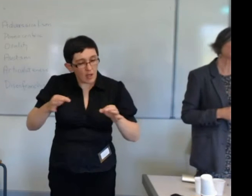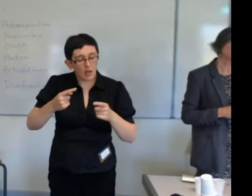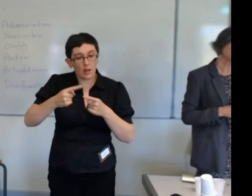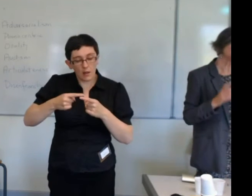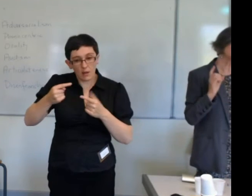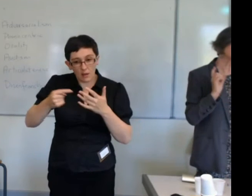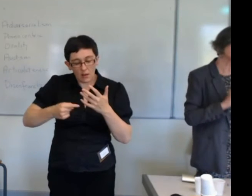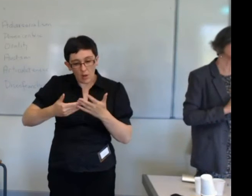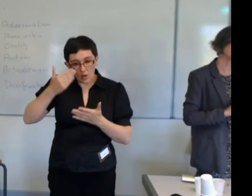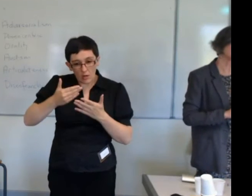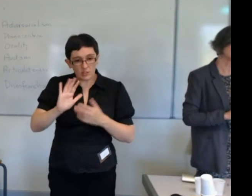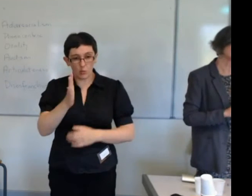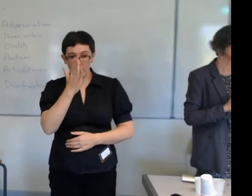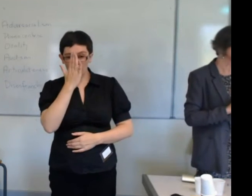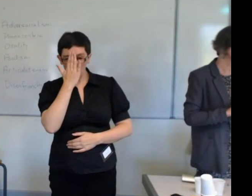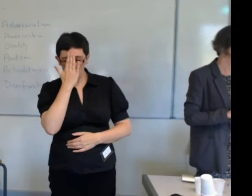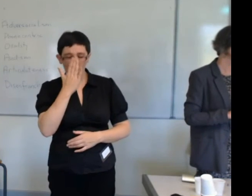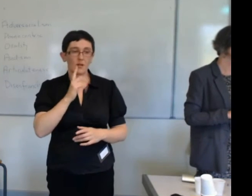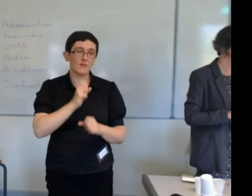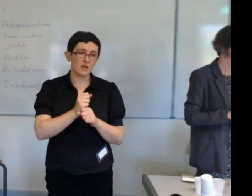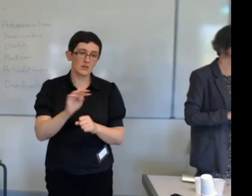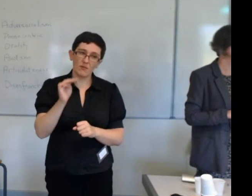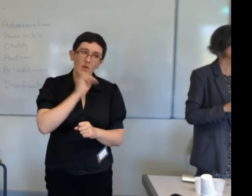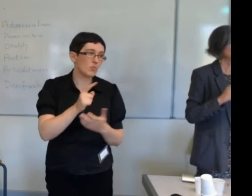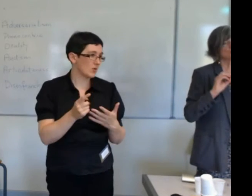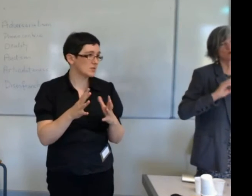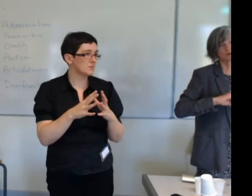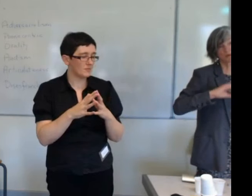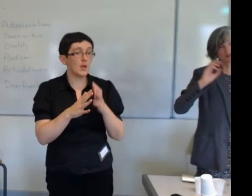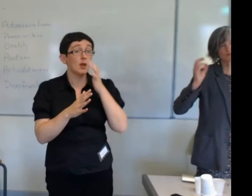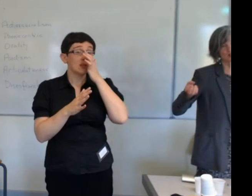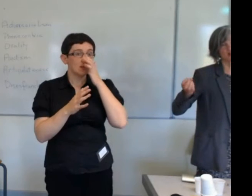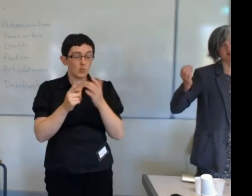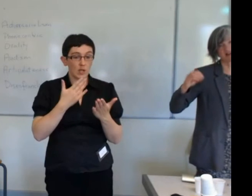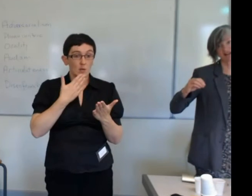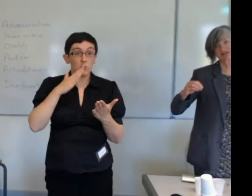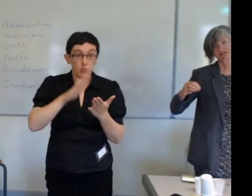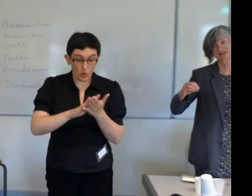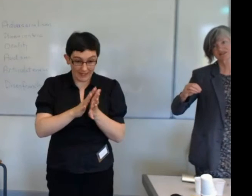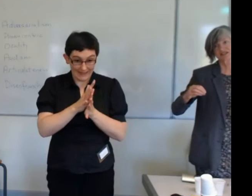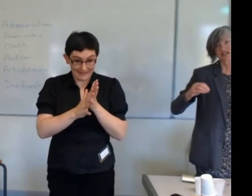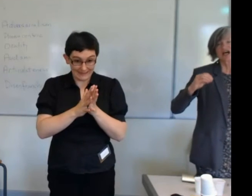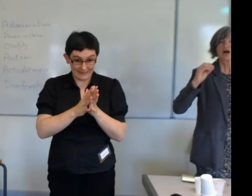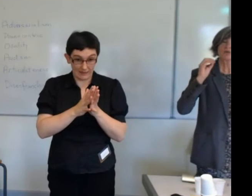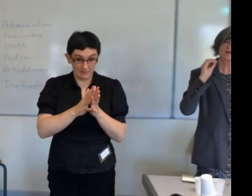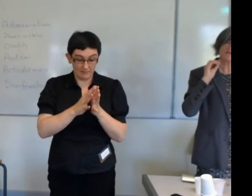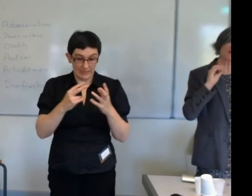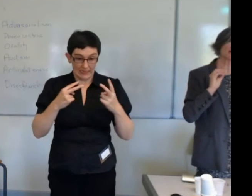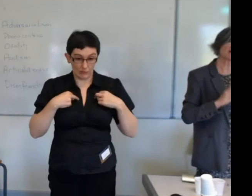we knew that confidentiality was really, really important. So when we're booking a signer, we're very careful